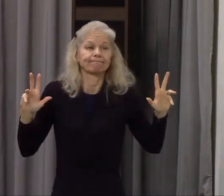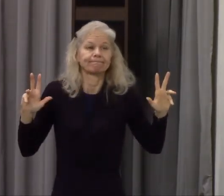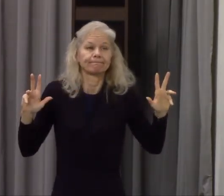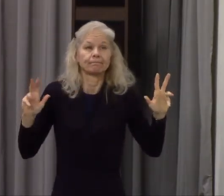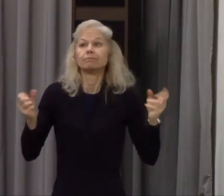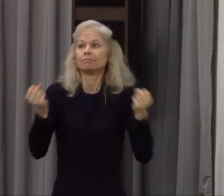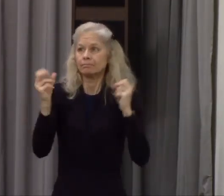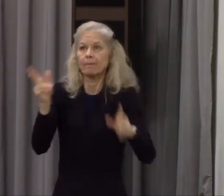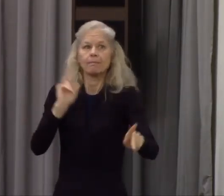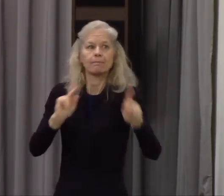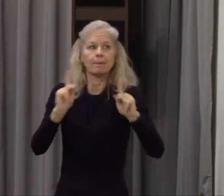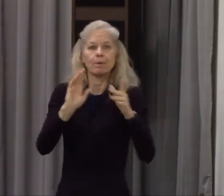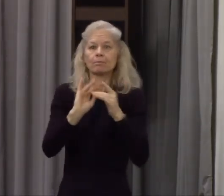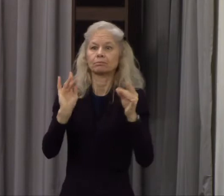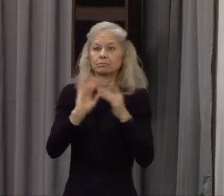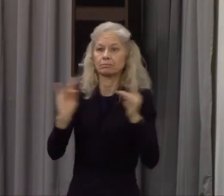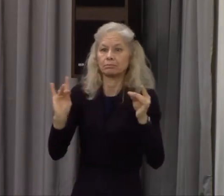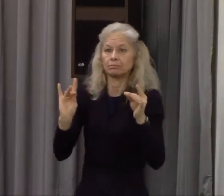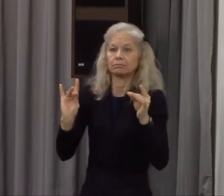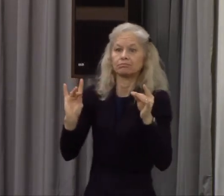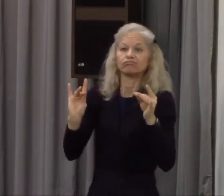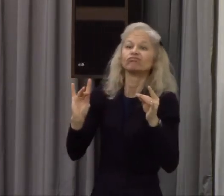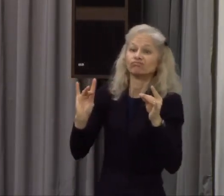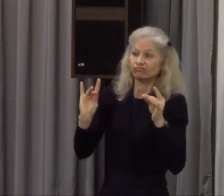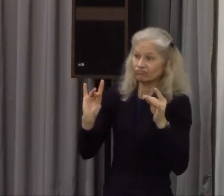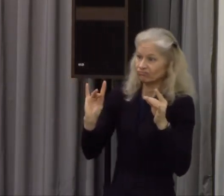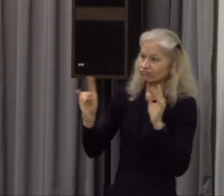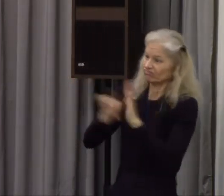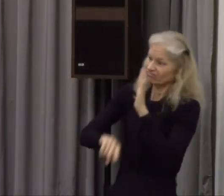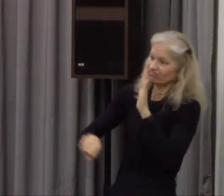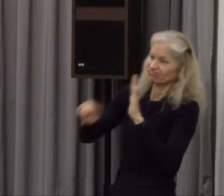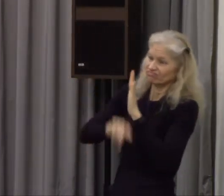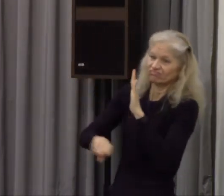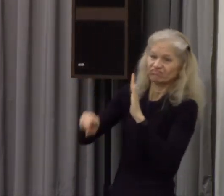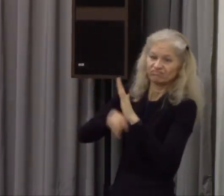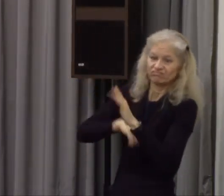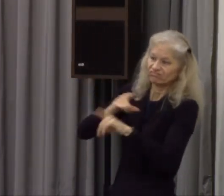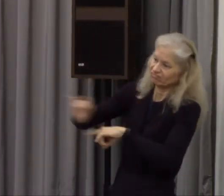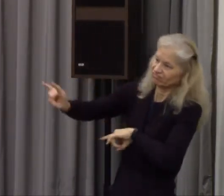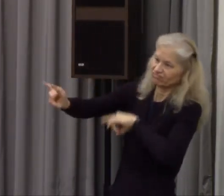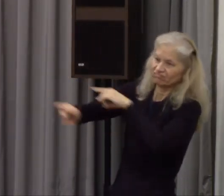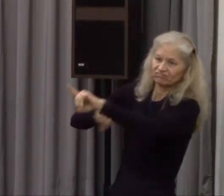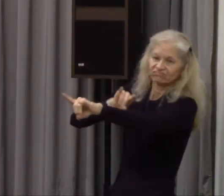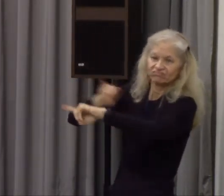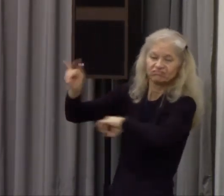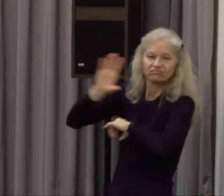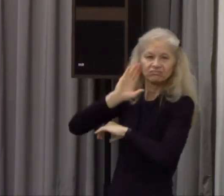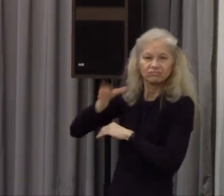That's a little different message than what the angels had, isn't it? A little bit more detail